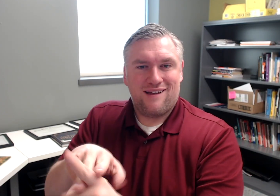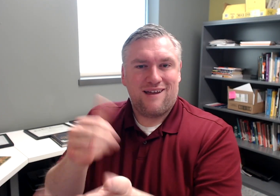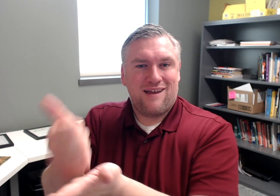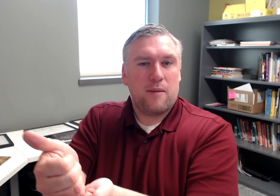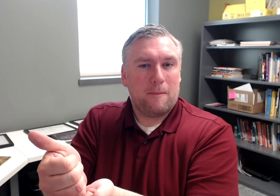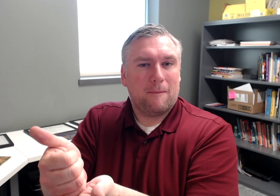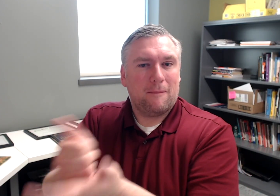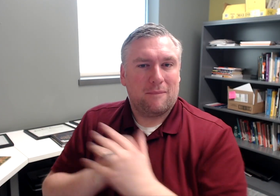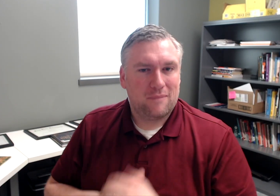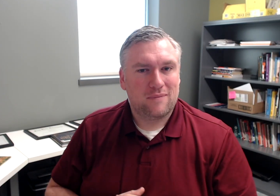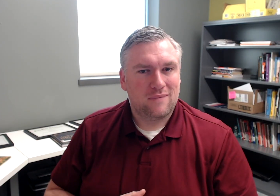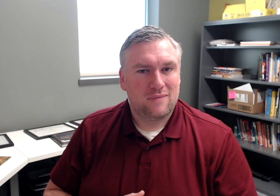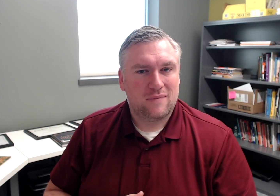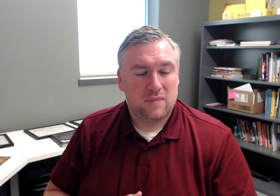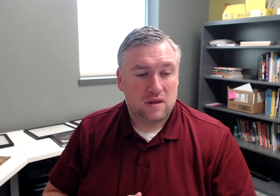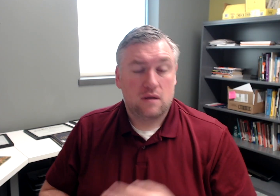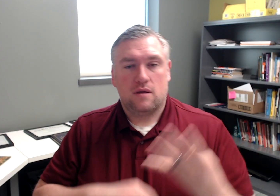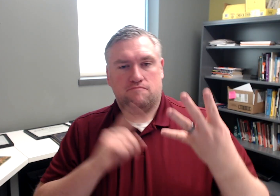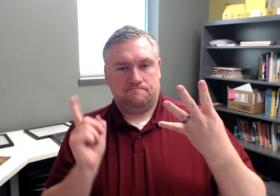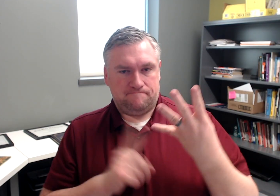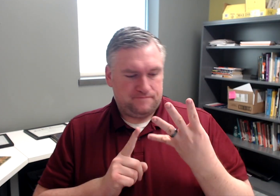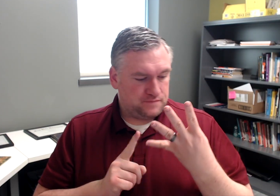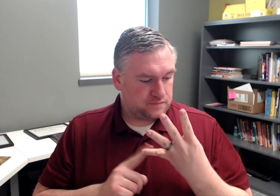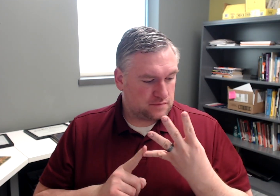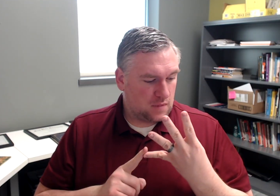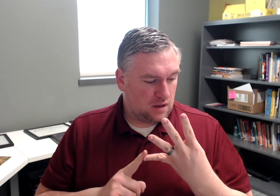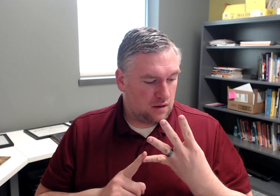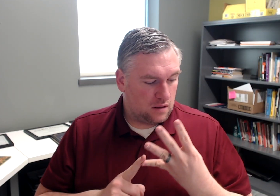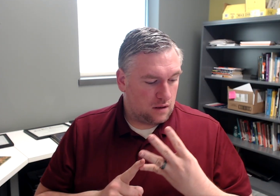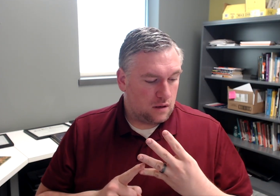your thoughts are going to help that student. Okay, now number 4.